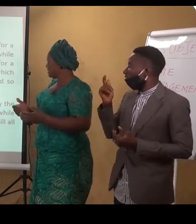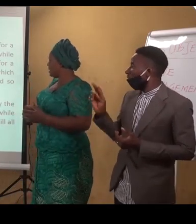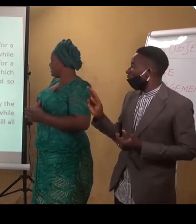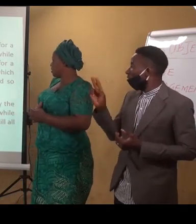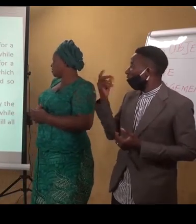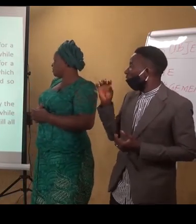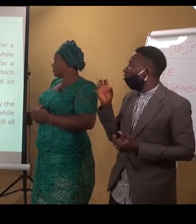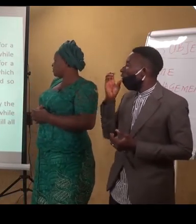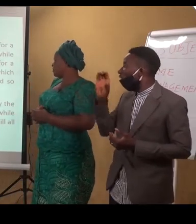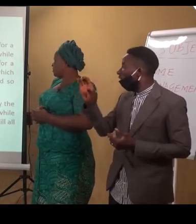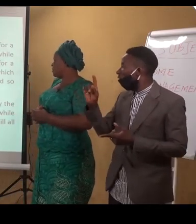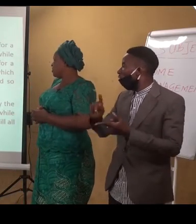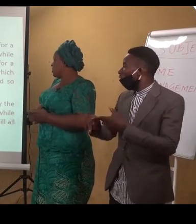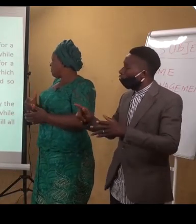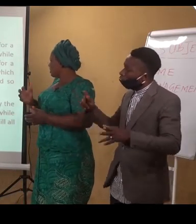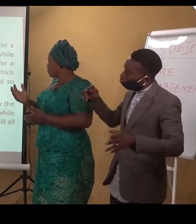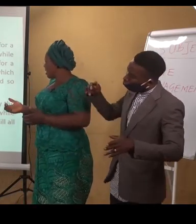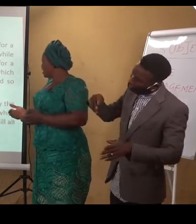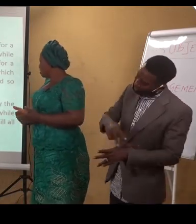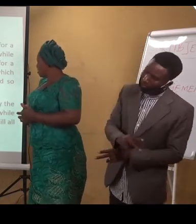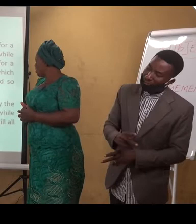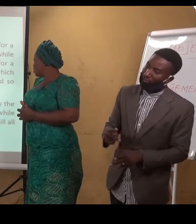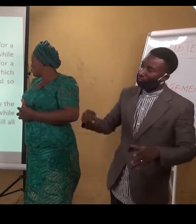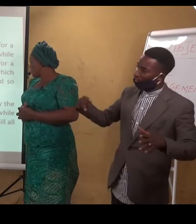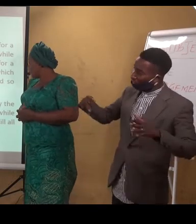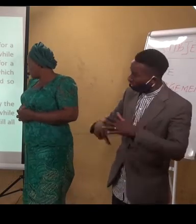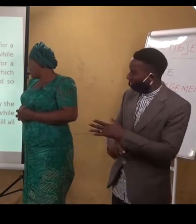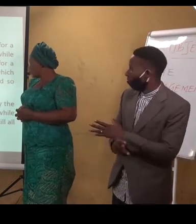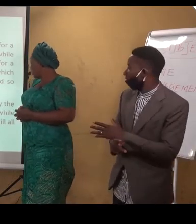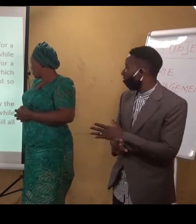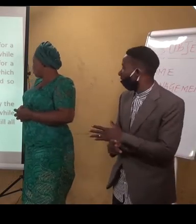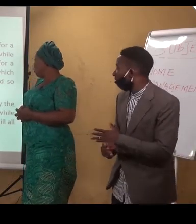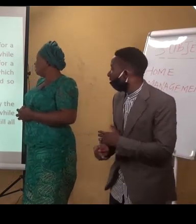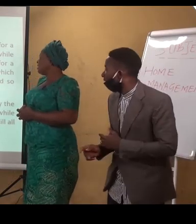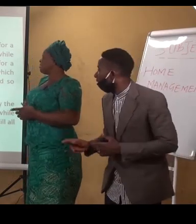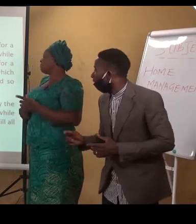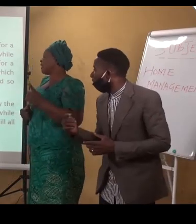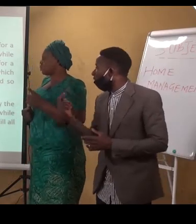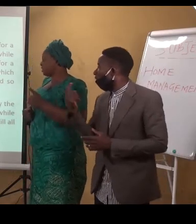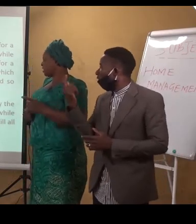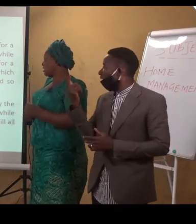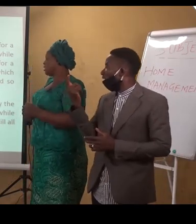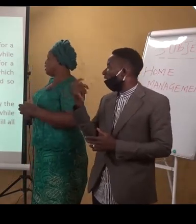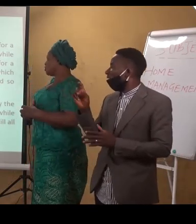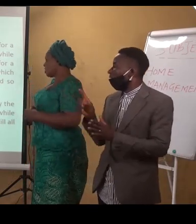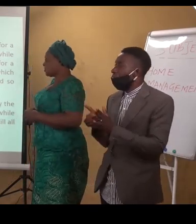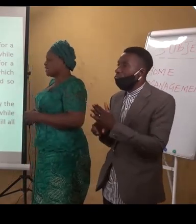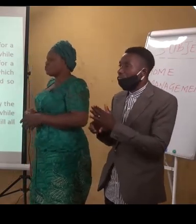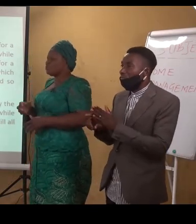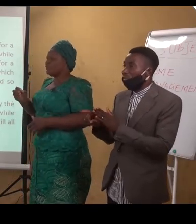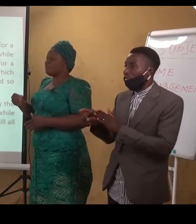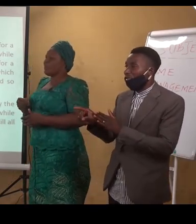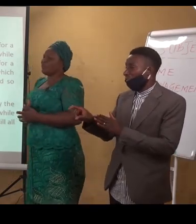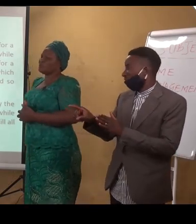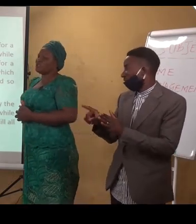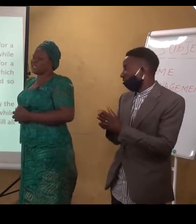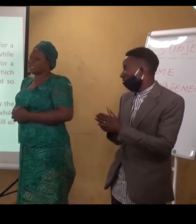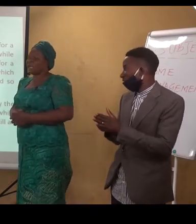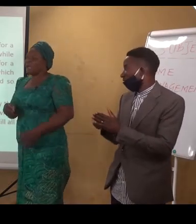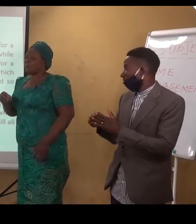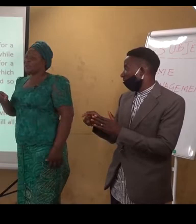and sterilization? Pasteurization is the use of heat to kill only the pathogenic substance. What do I mean